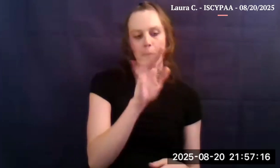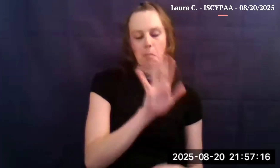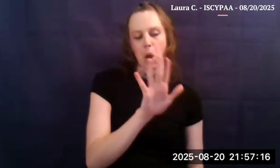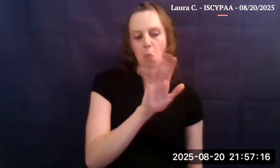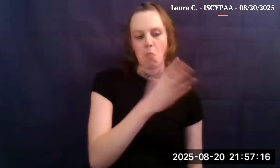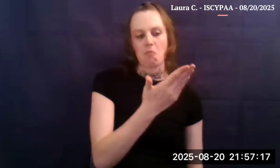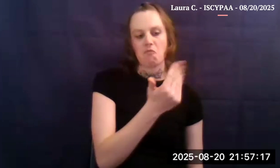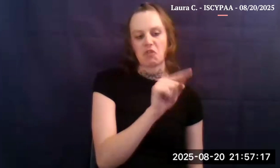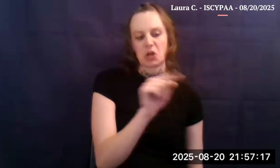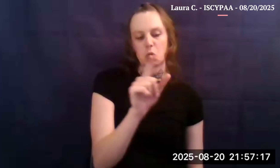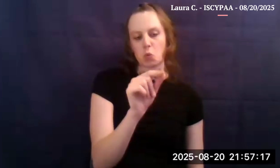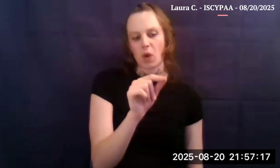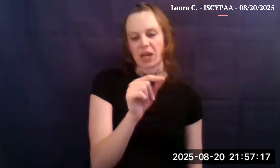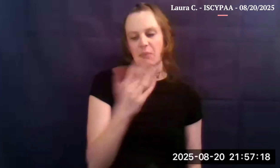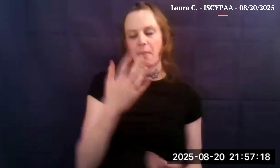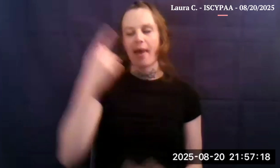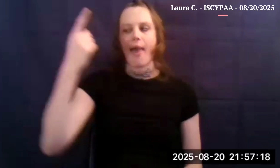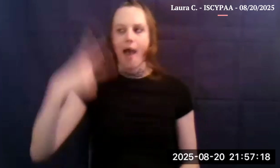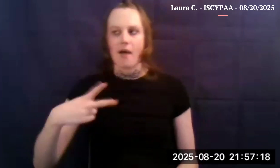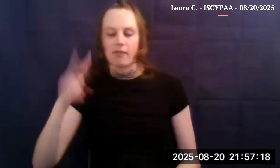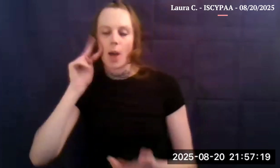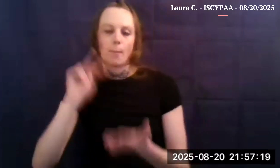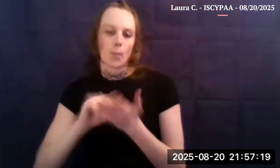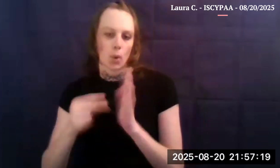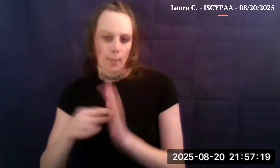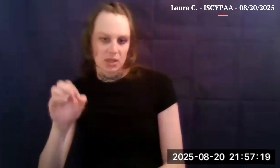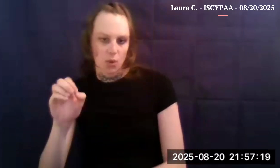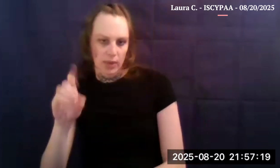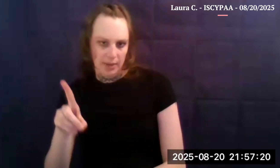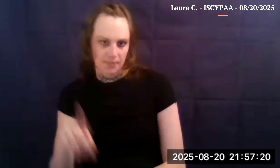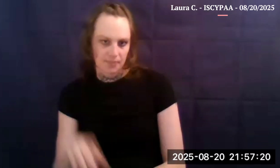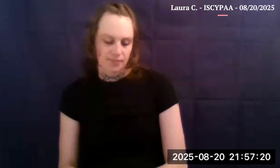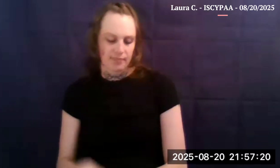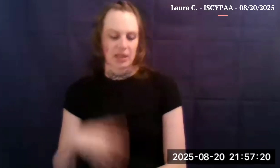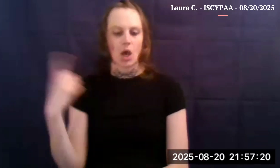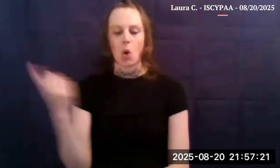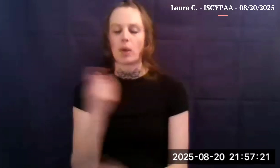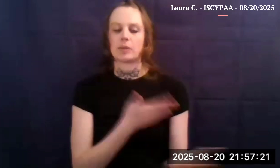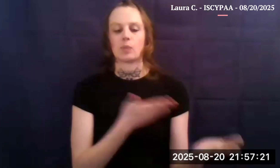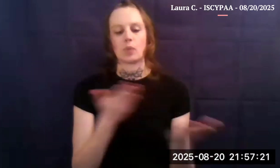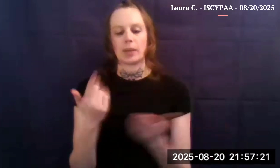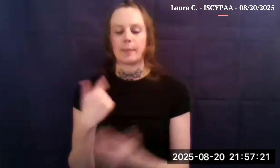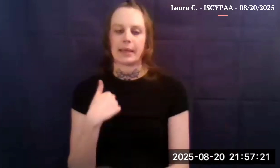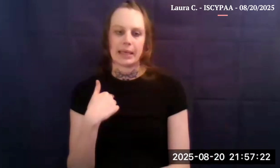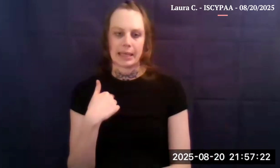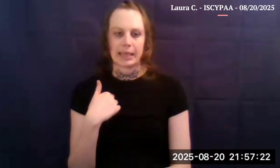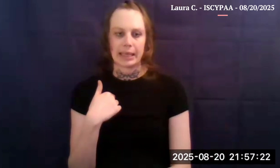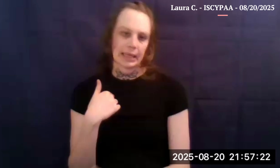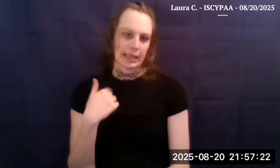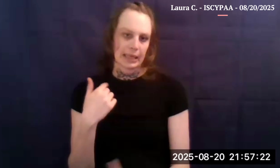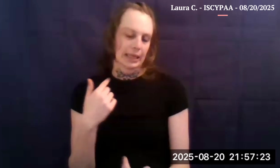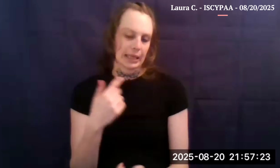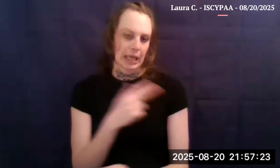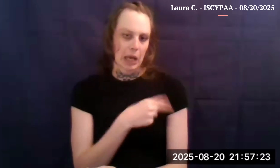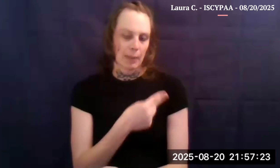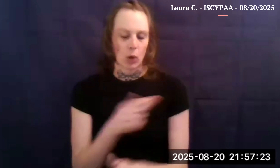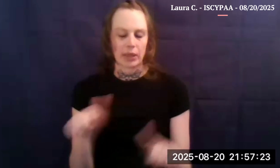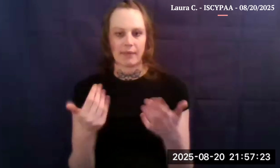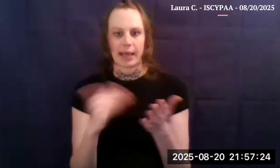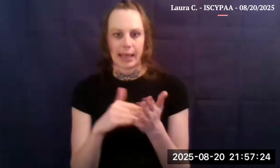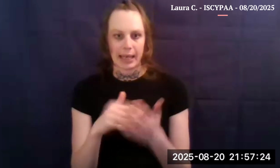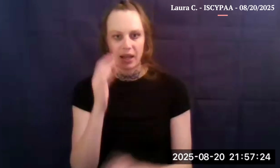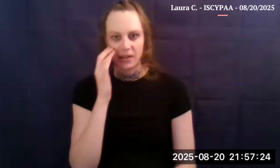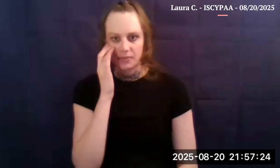were intentional. And they would always bring me back, and it got to be the point where my friends